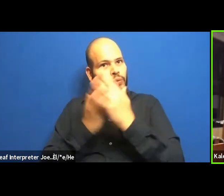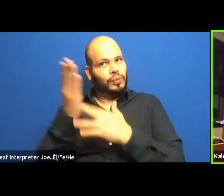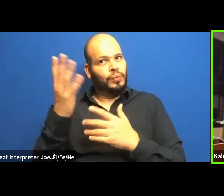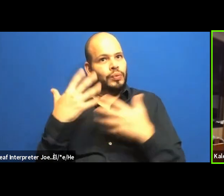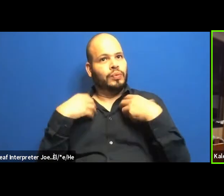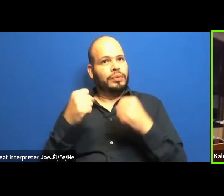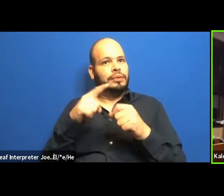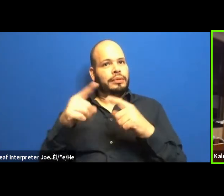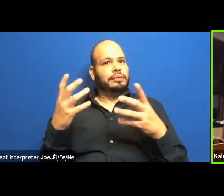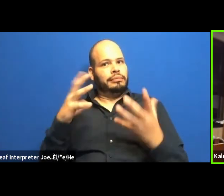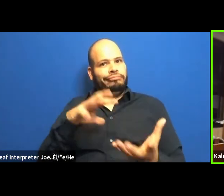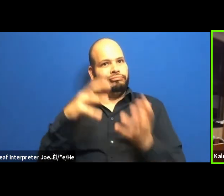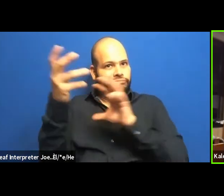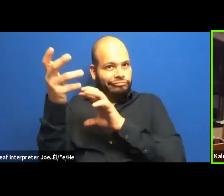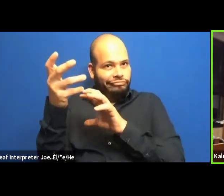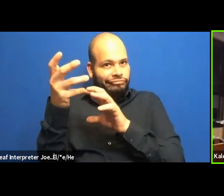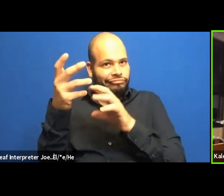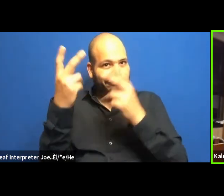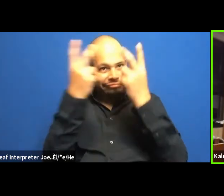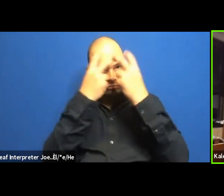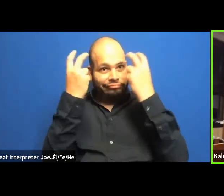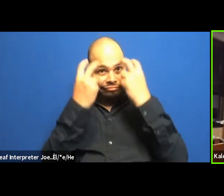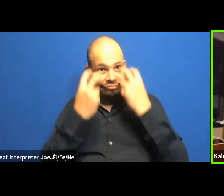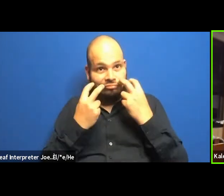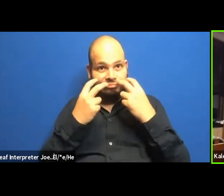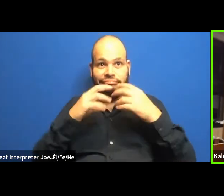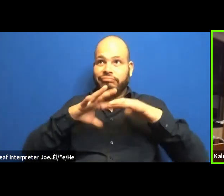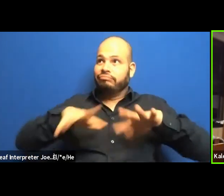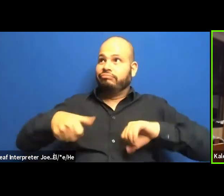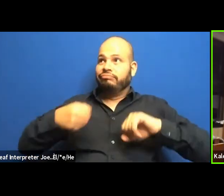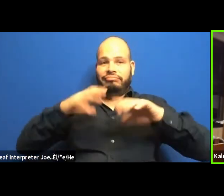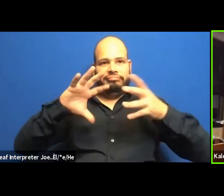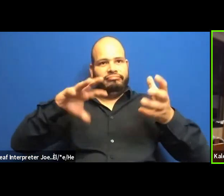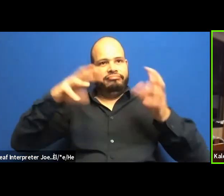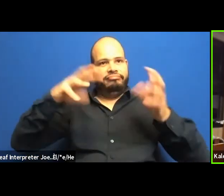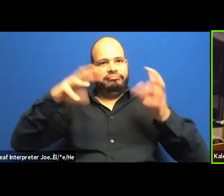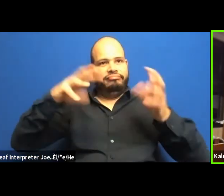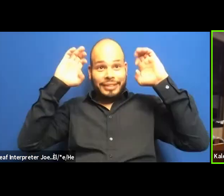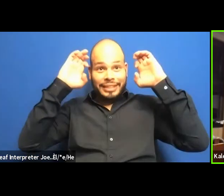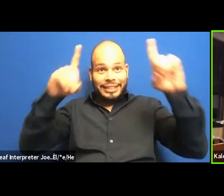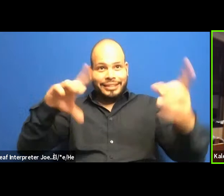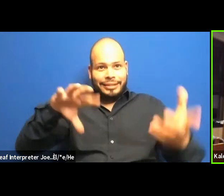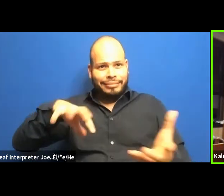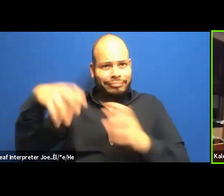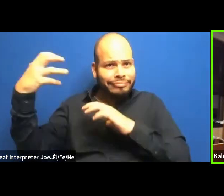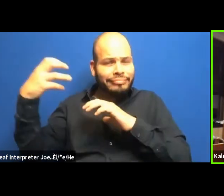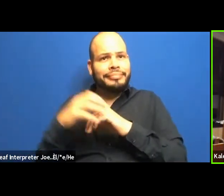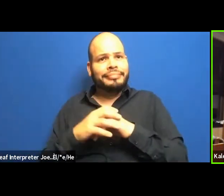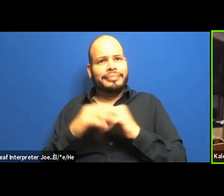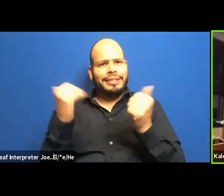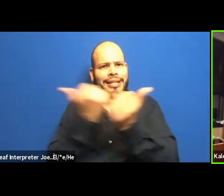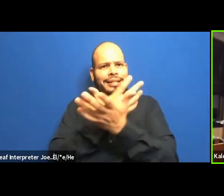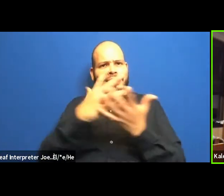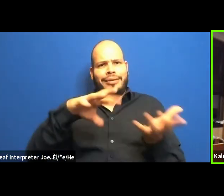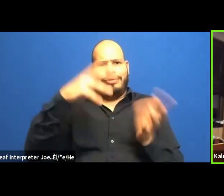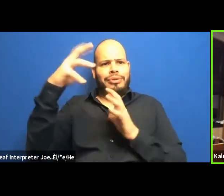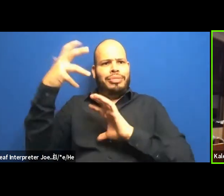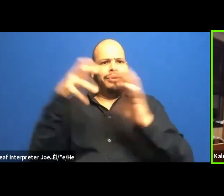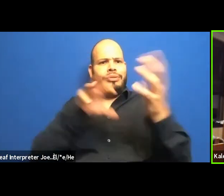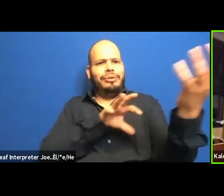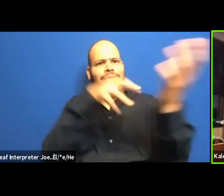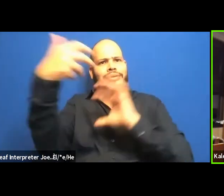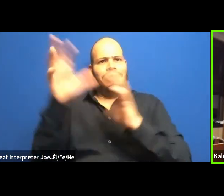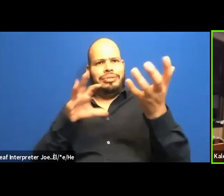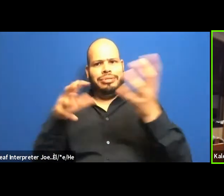for ourselves and our communities and for our people and ourselves is what's going to bring